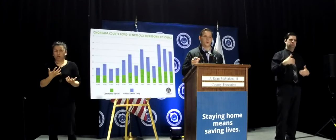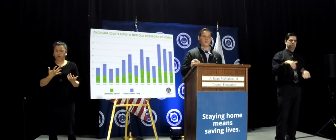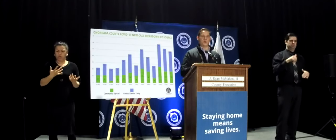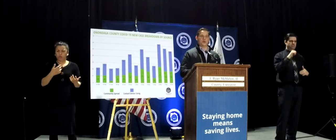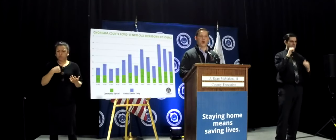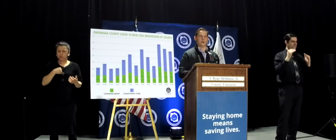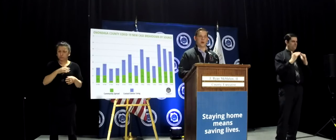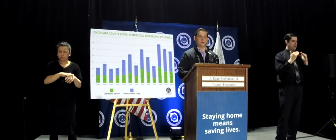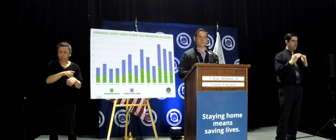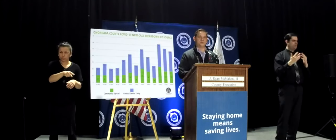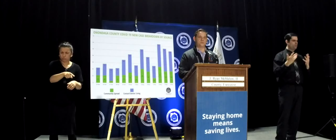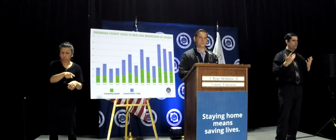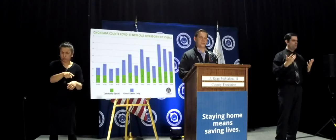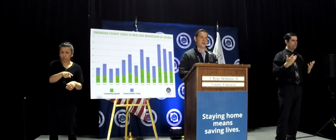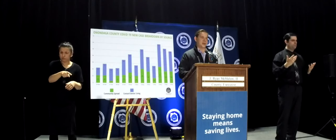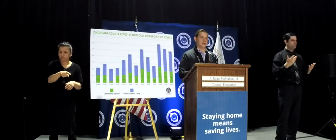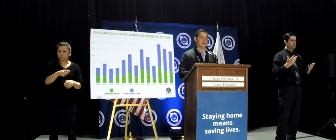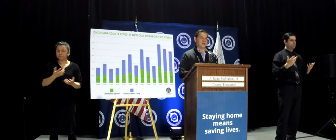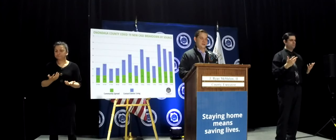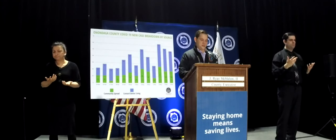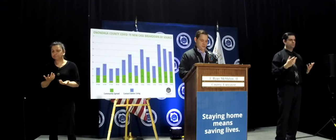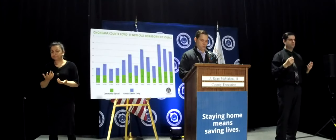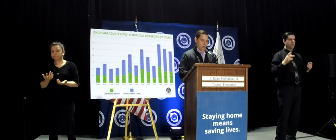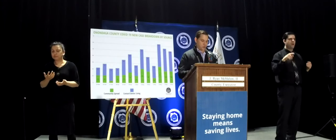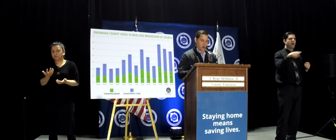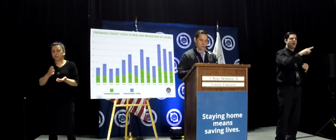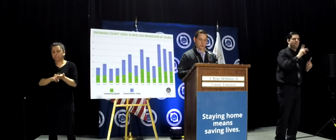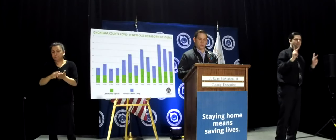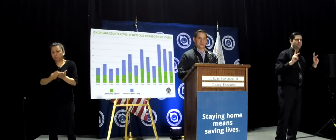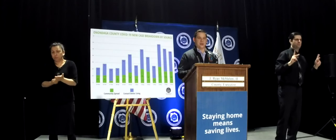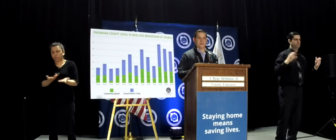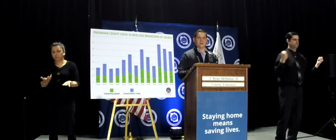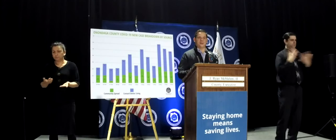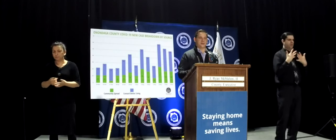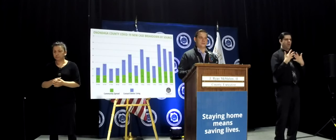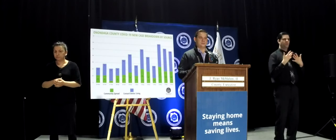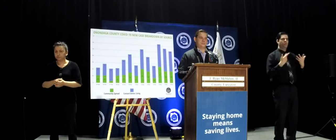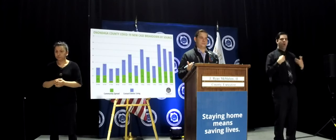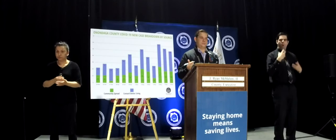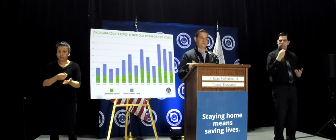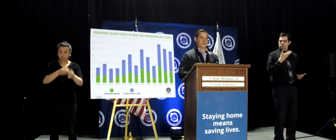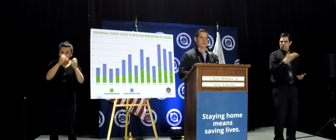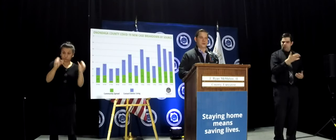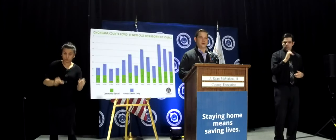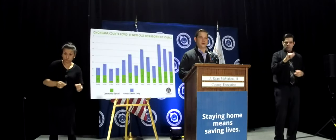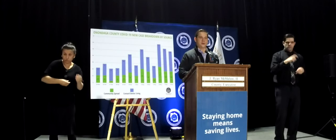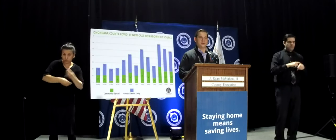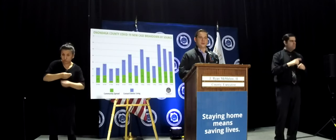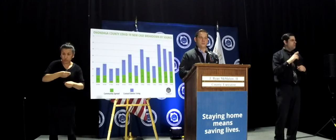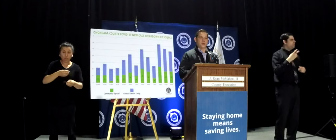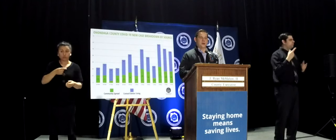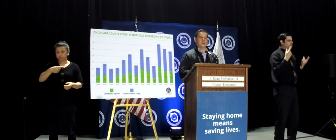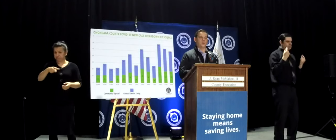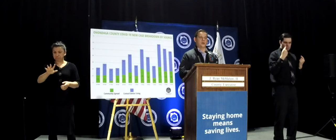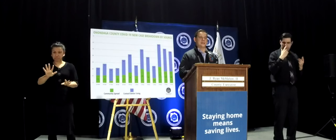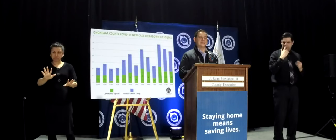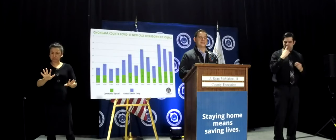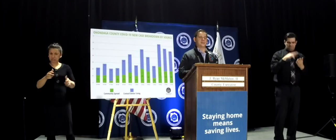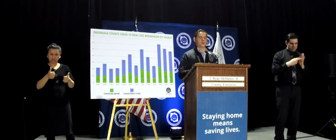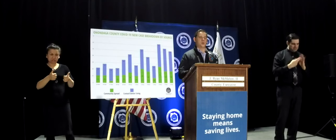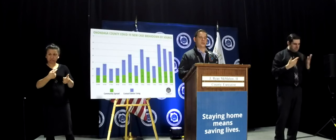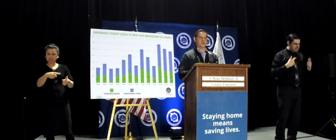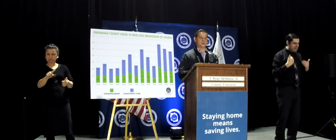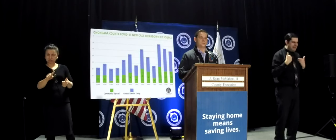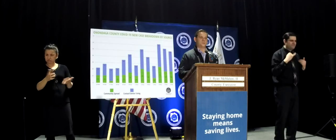of error that we talk about. And what's wrong with going shopping? Nothing. Nothing's wrong with it. But we're in